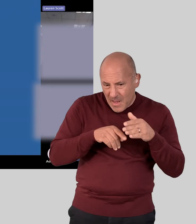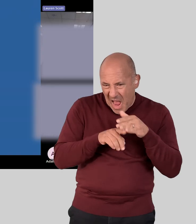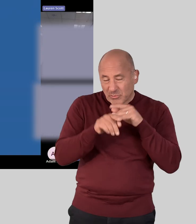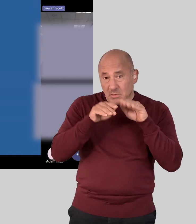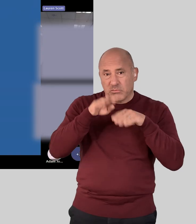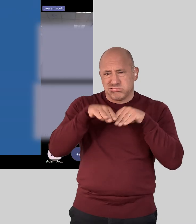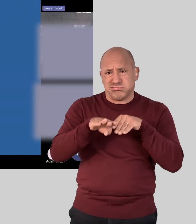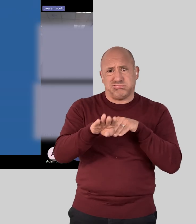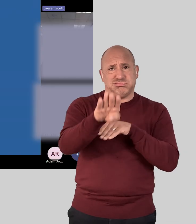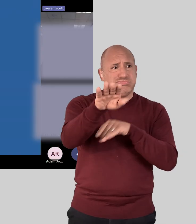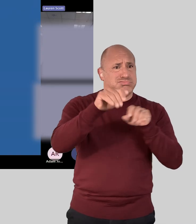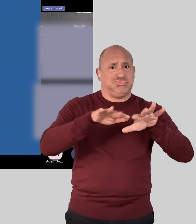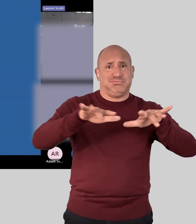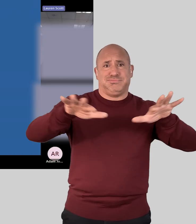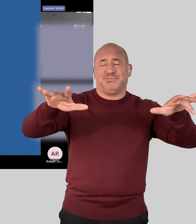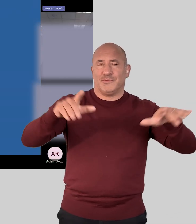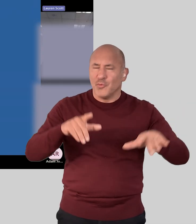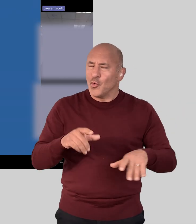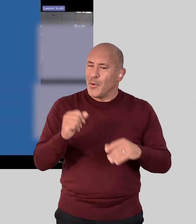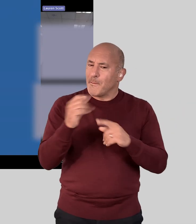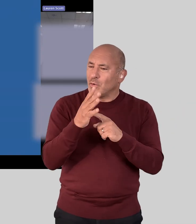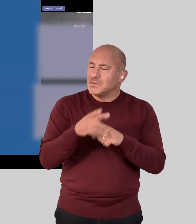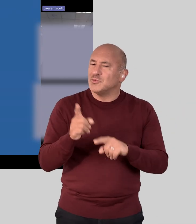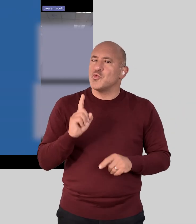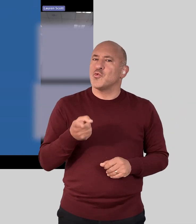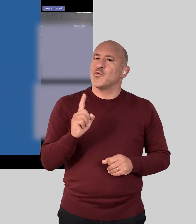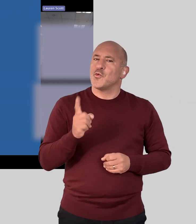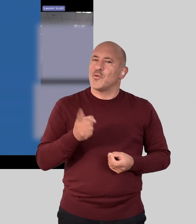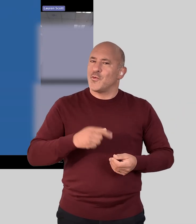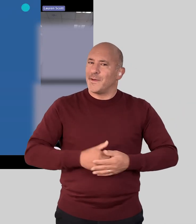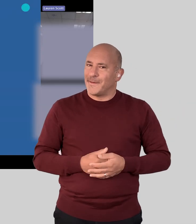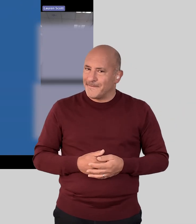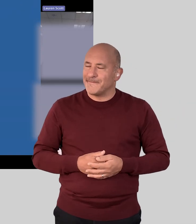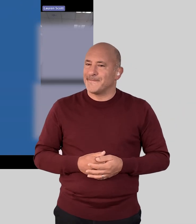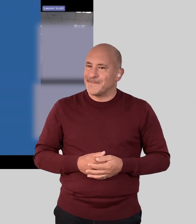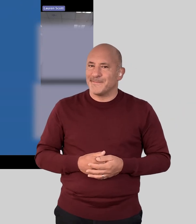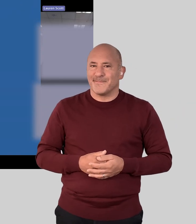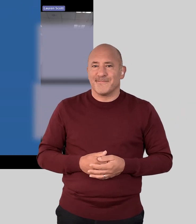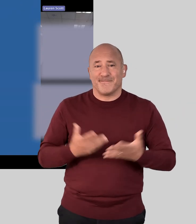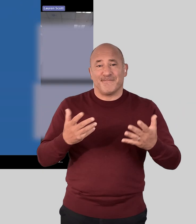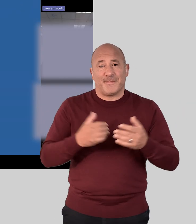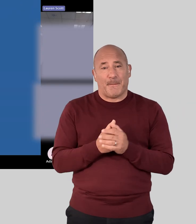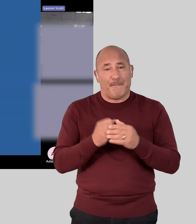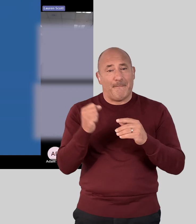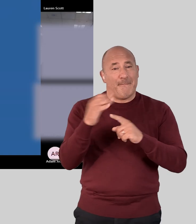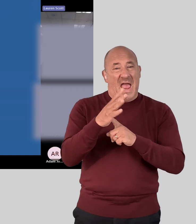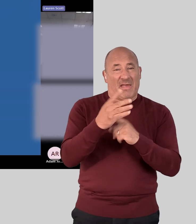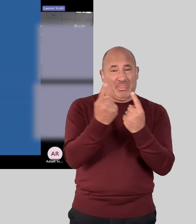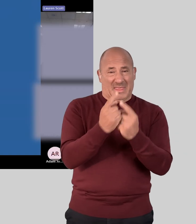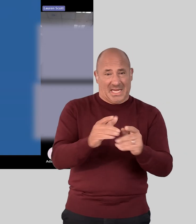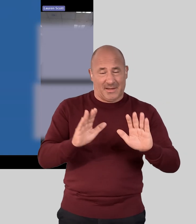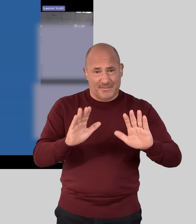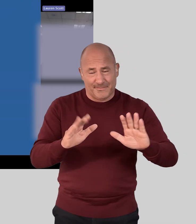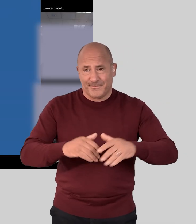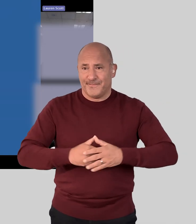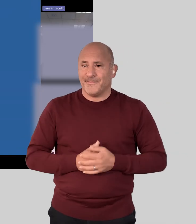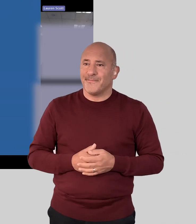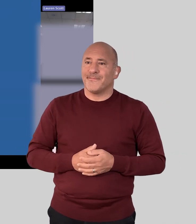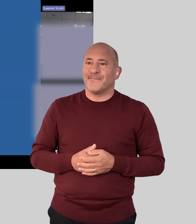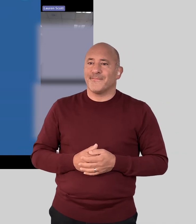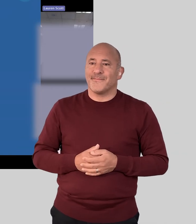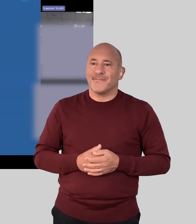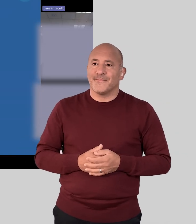And kind of understanding that trajectory is really important.